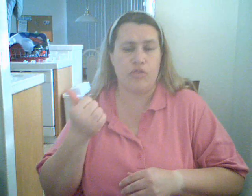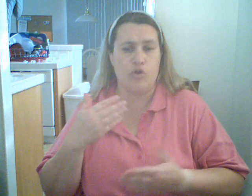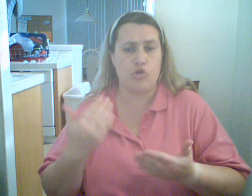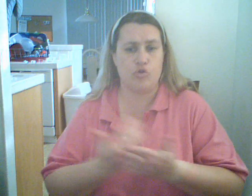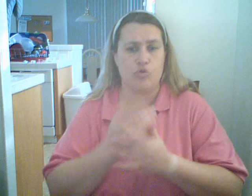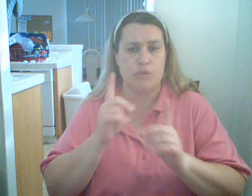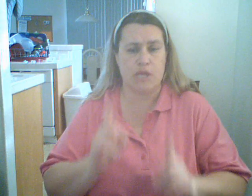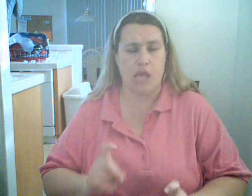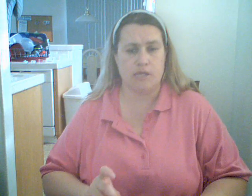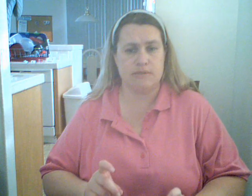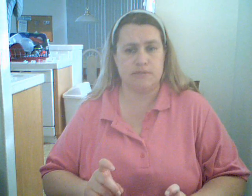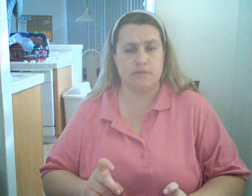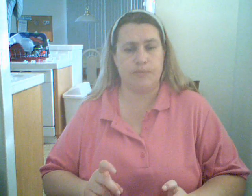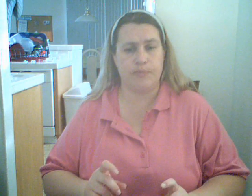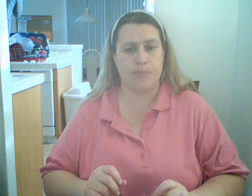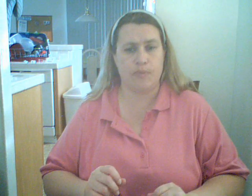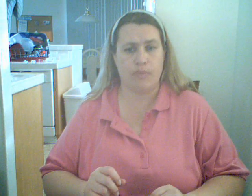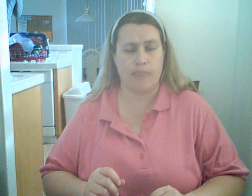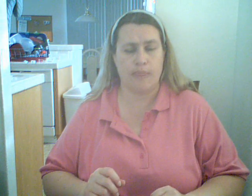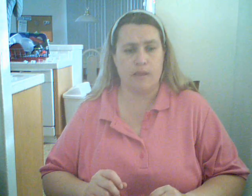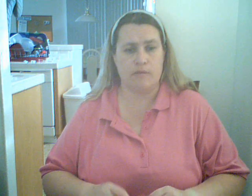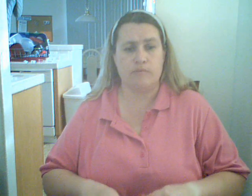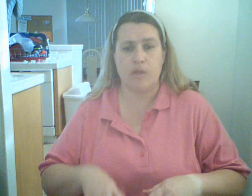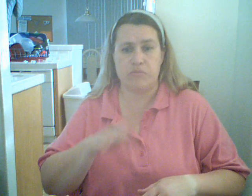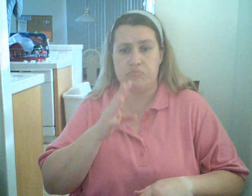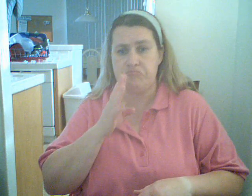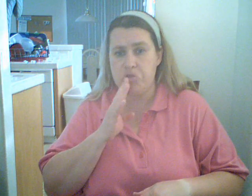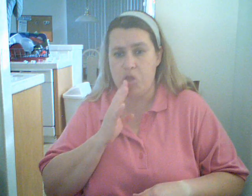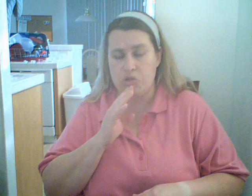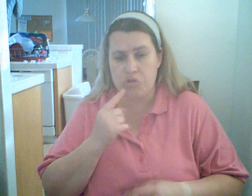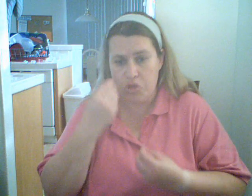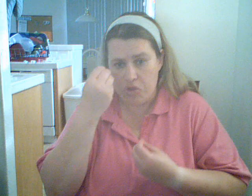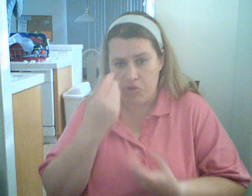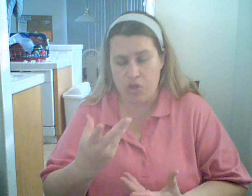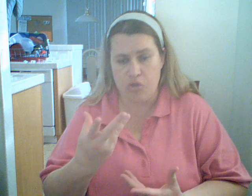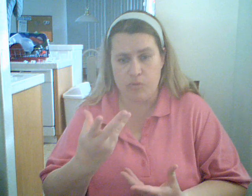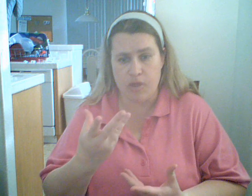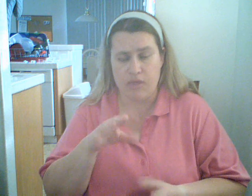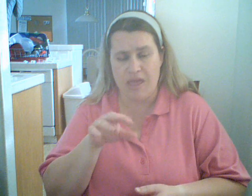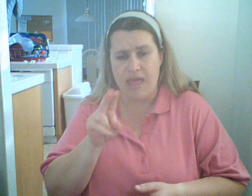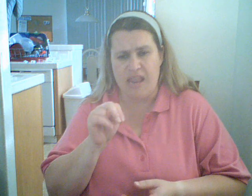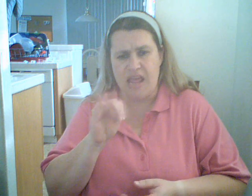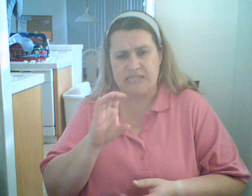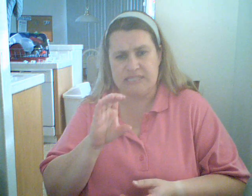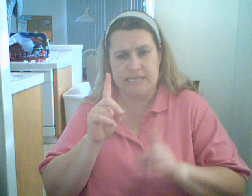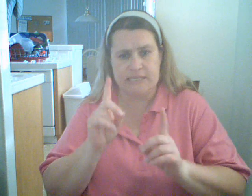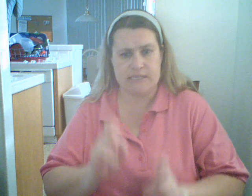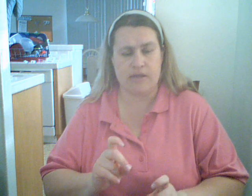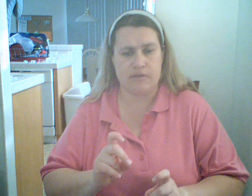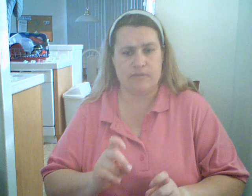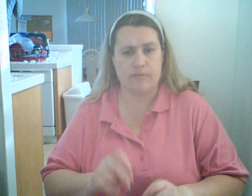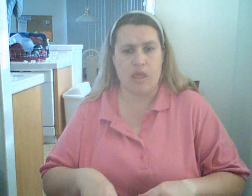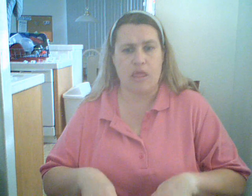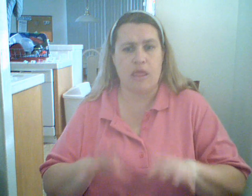test. So let me tell you a little bit about the NIC test. Some important things that you'll need to know. There are